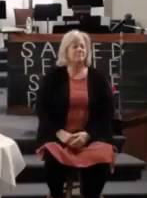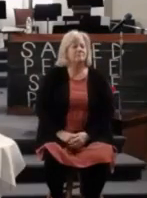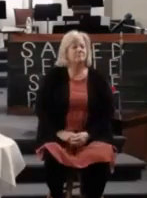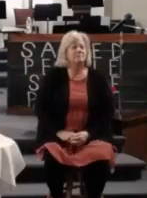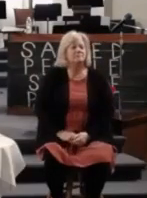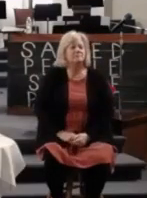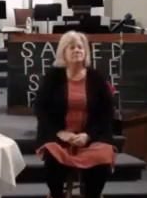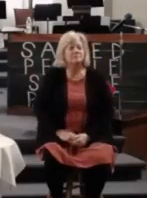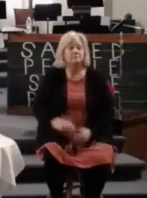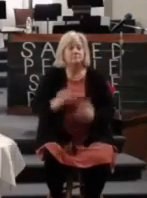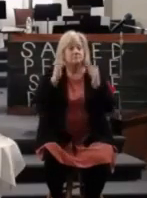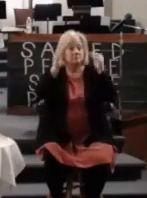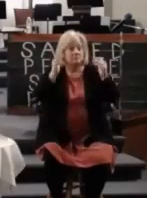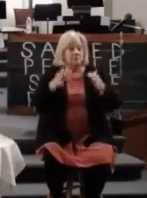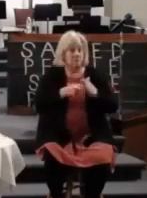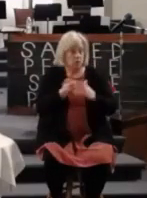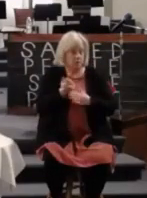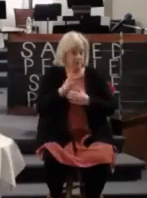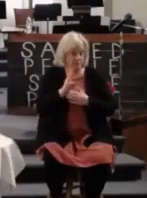Verse 16.